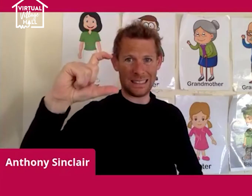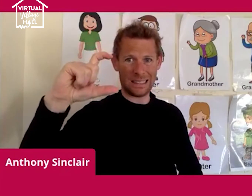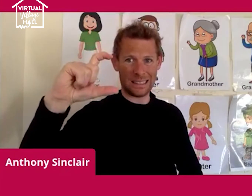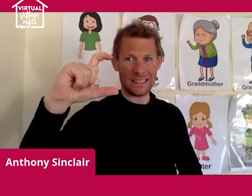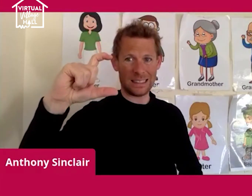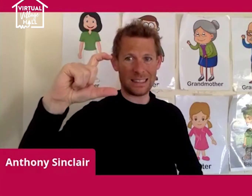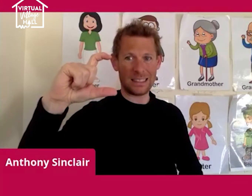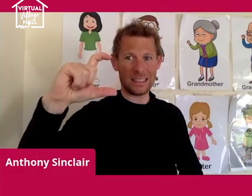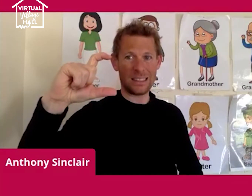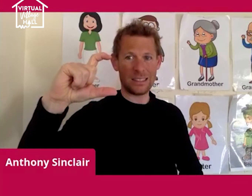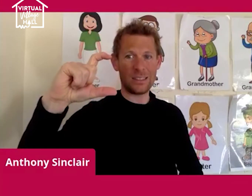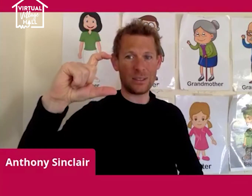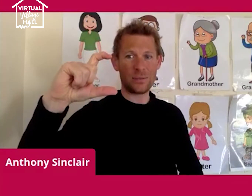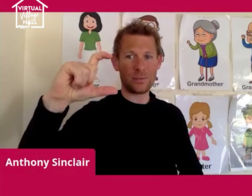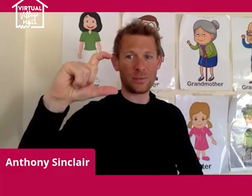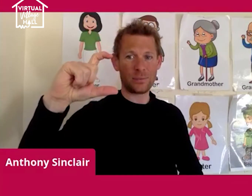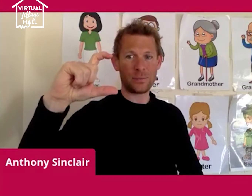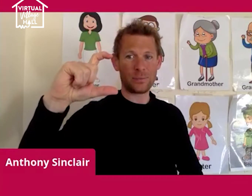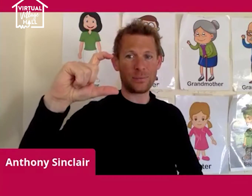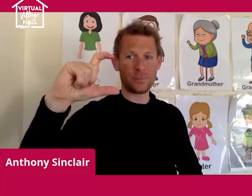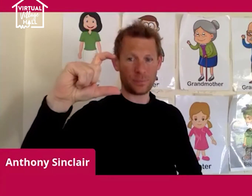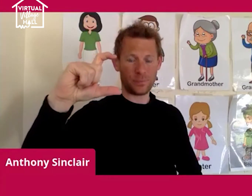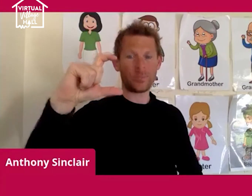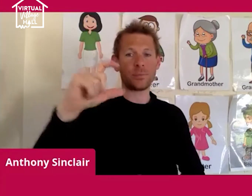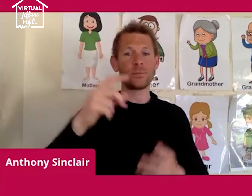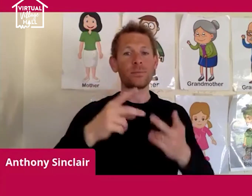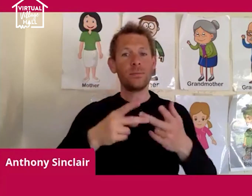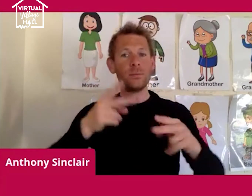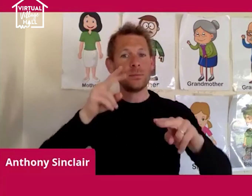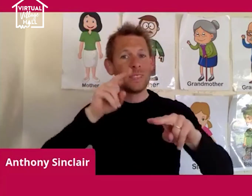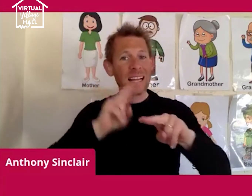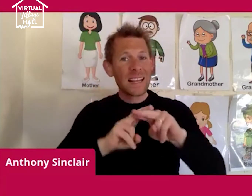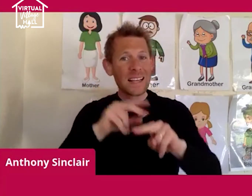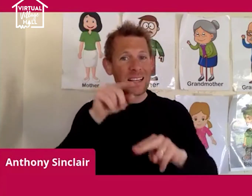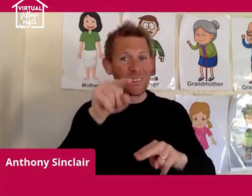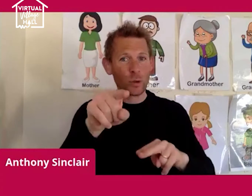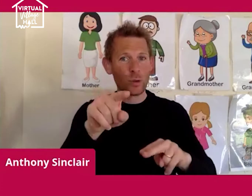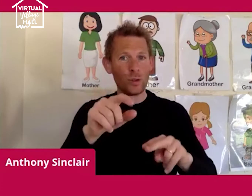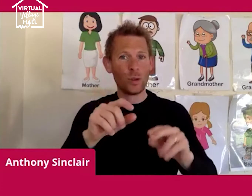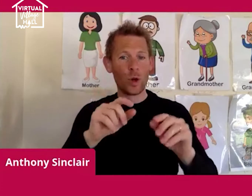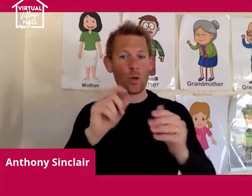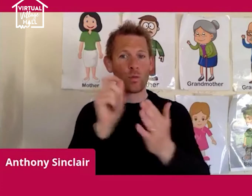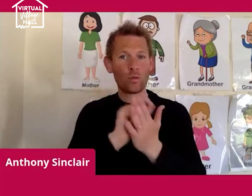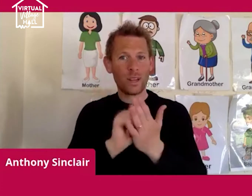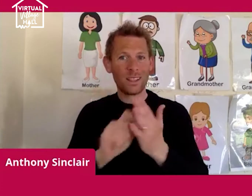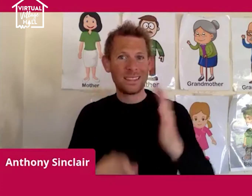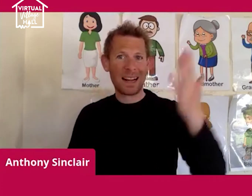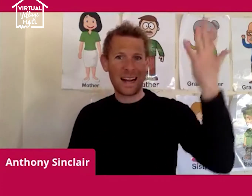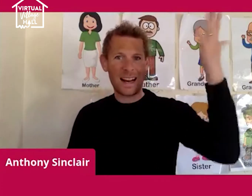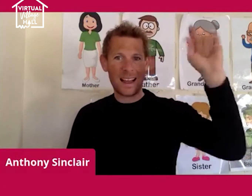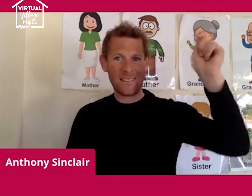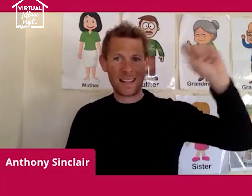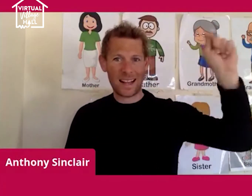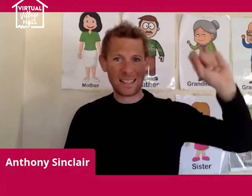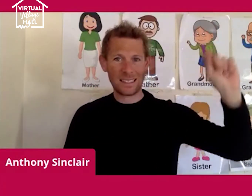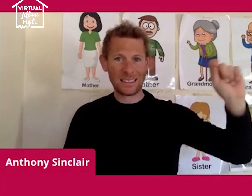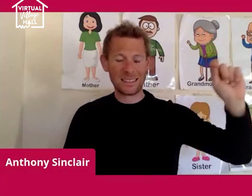Now, same with the letter C. Okay, so it's your writing hand. So if you're right-handed, you use your right hand to do